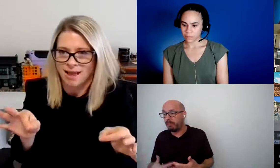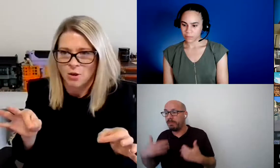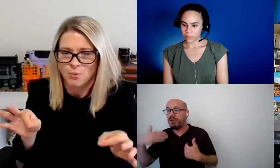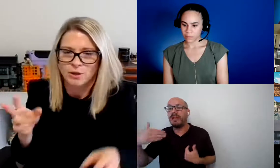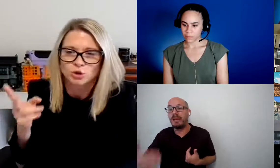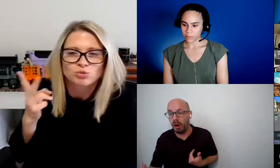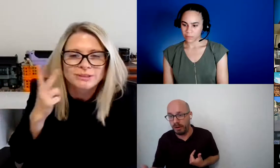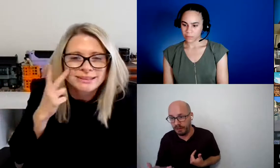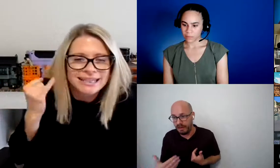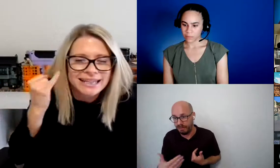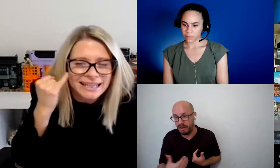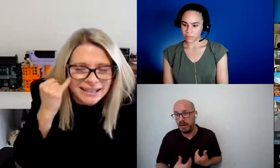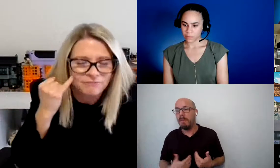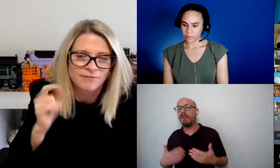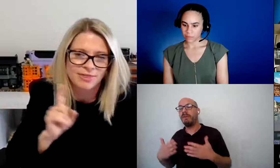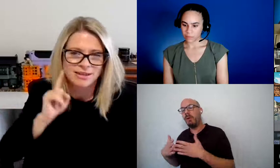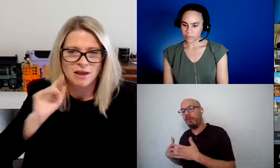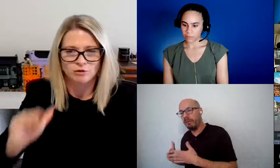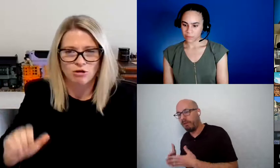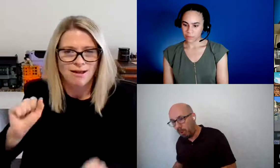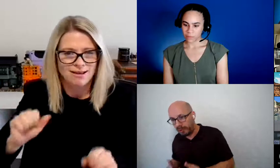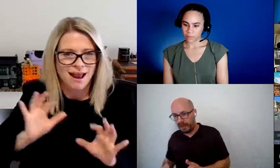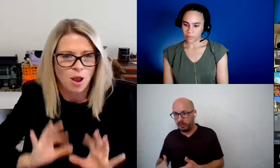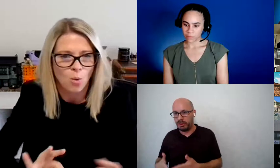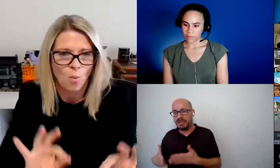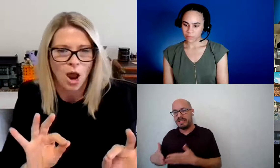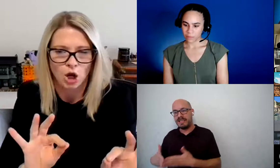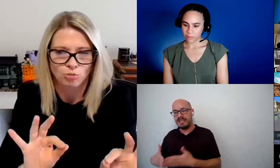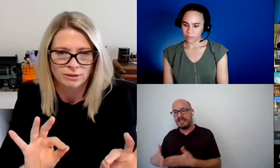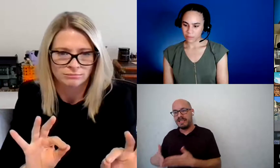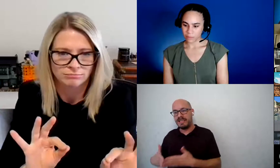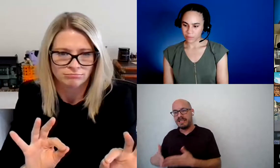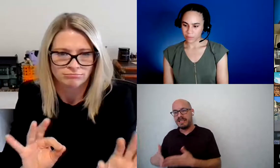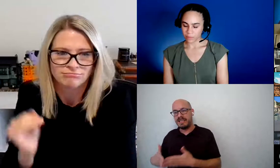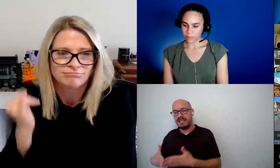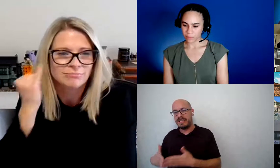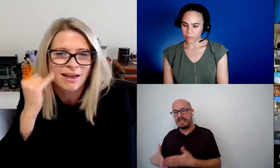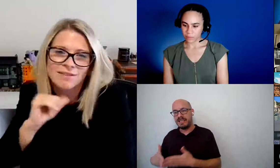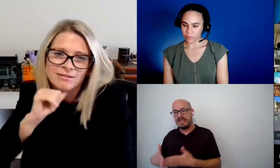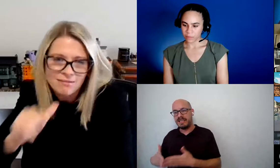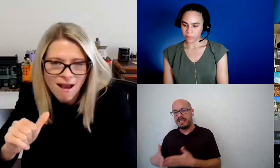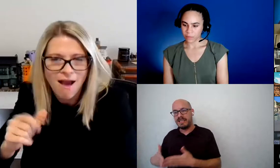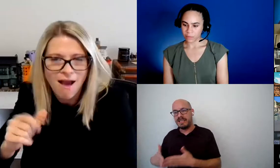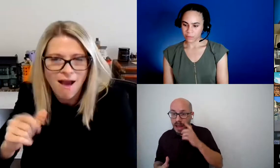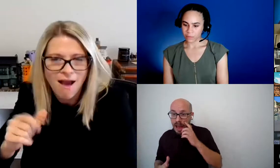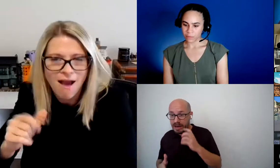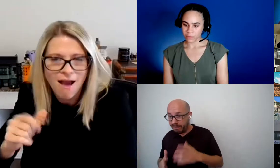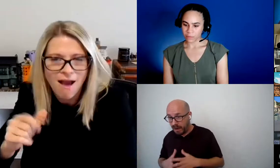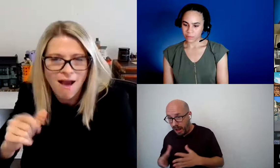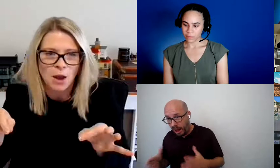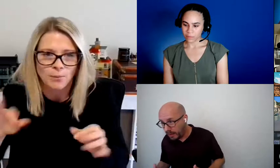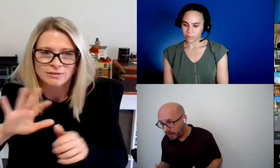sign language much later on in life, but to focus on spoken language to see if the Deaf child can acquire it. And if not,